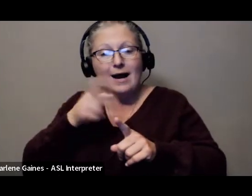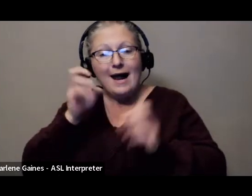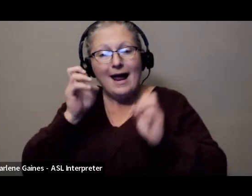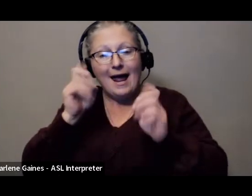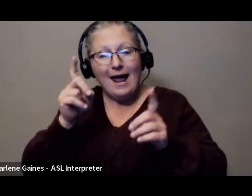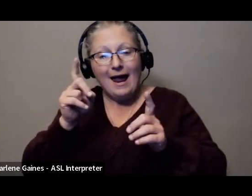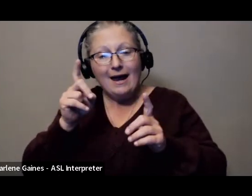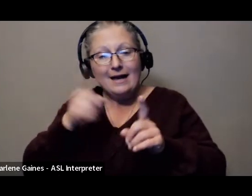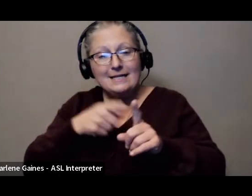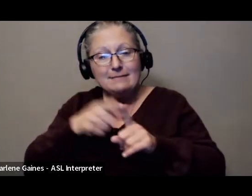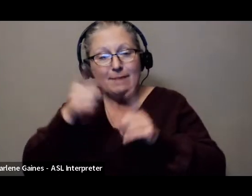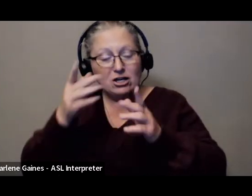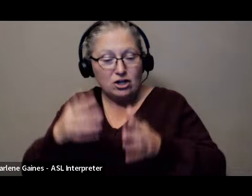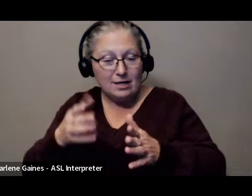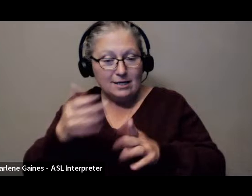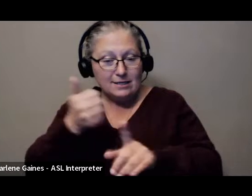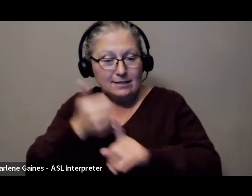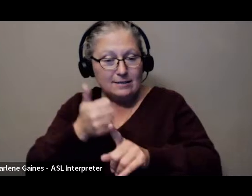specialists, the